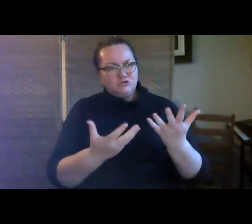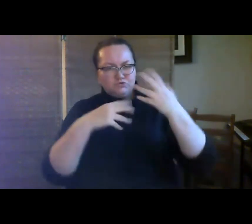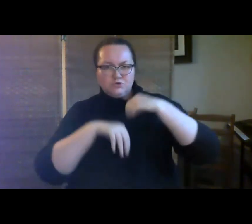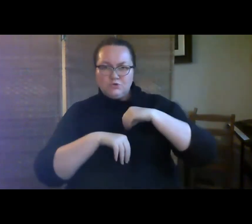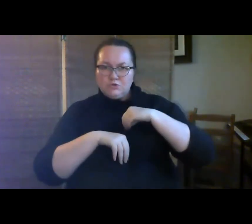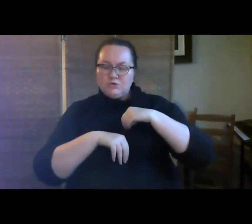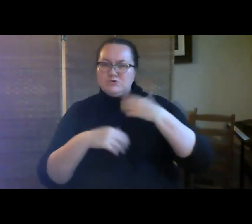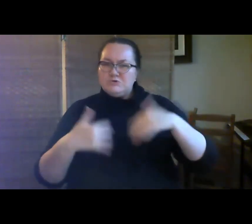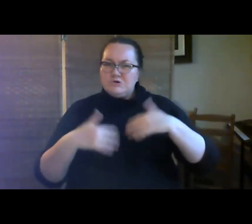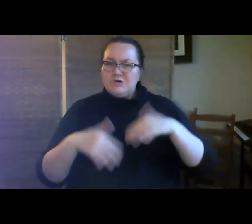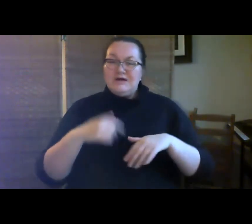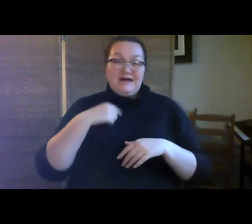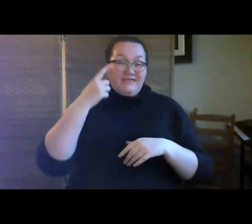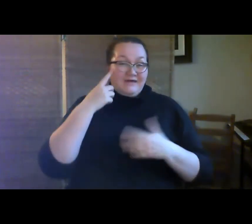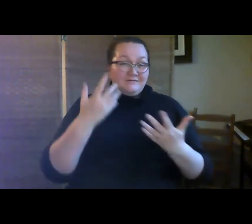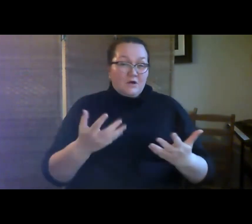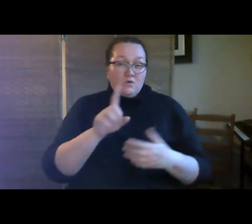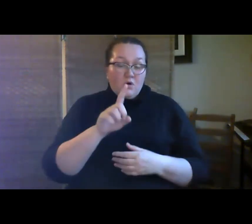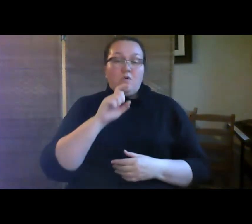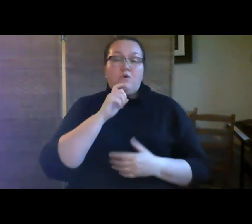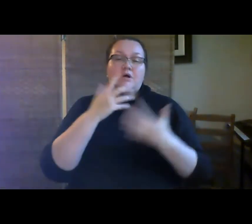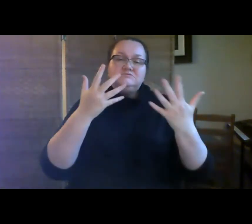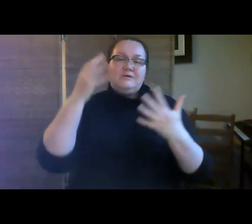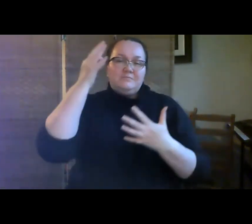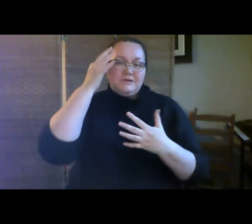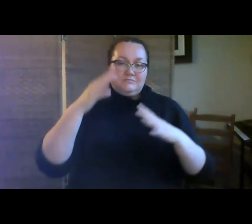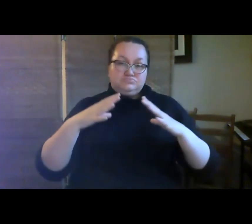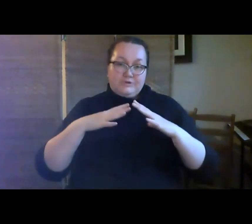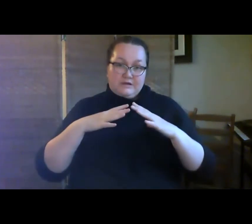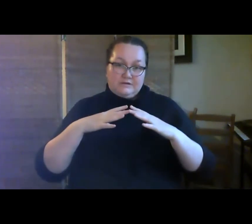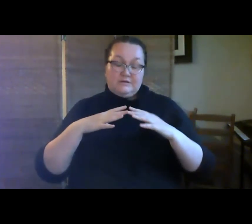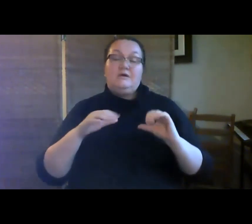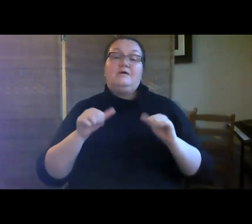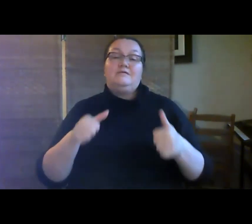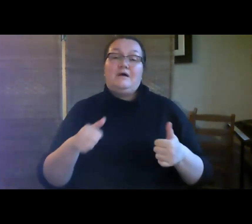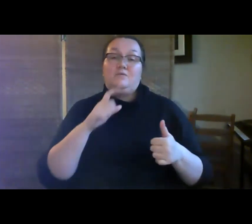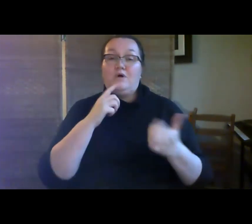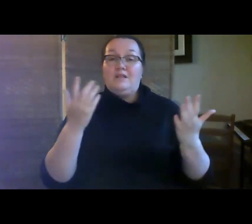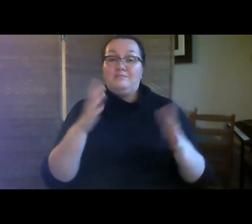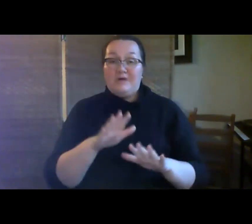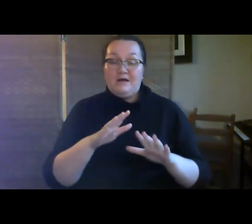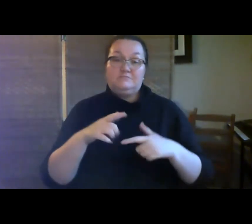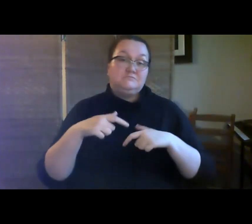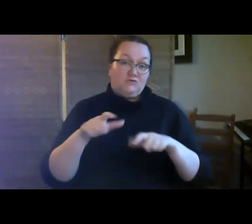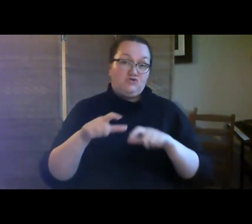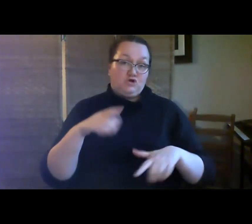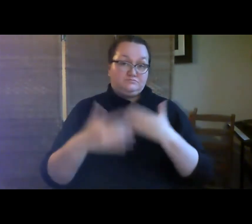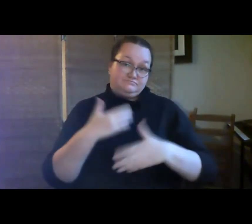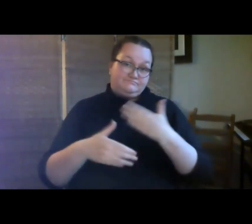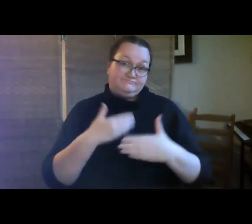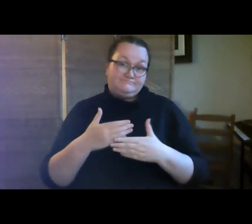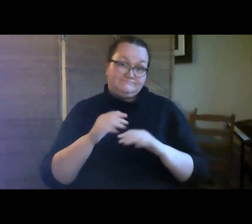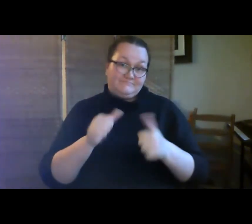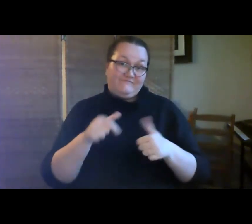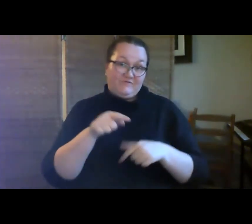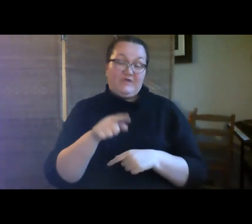we're going to do now is just take about a 10-minute break, and then we'll come back and sort of carry on. But